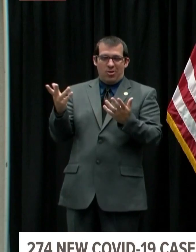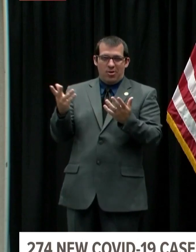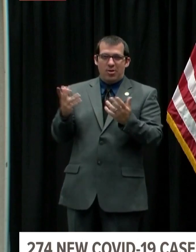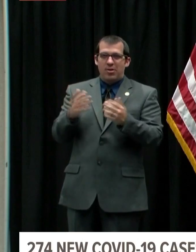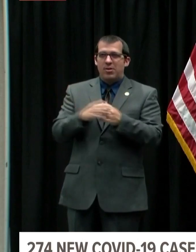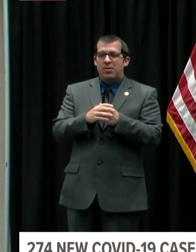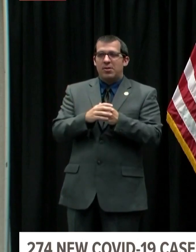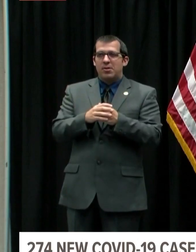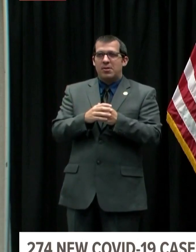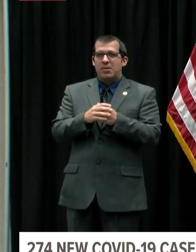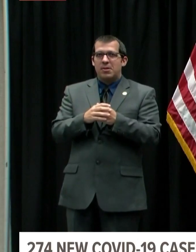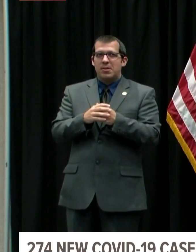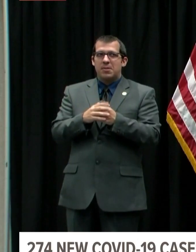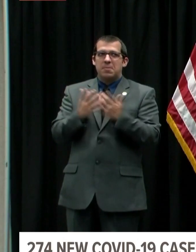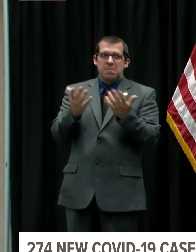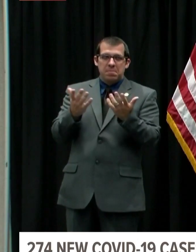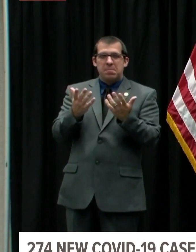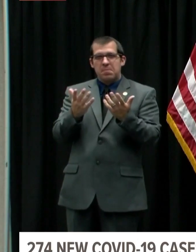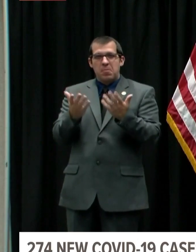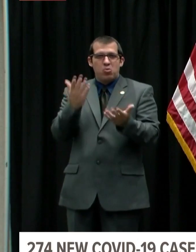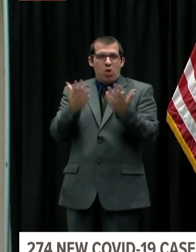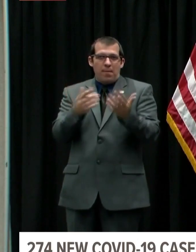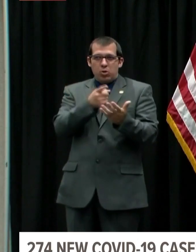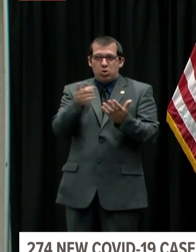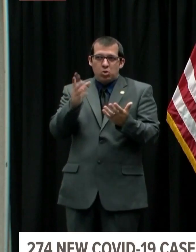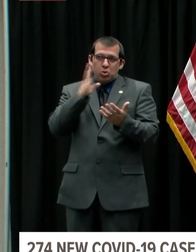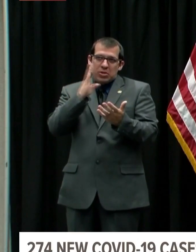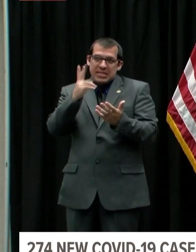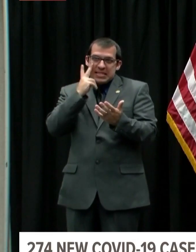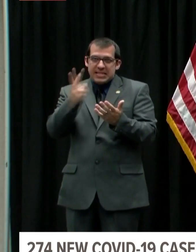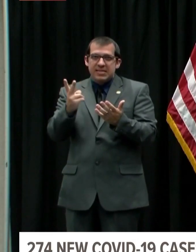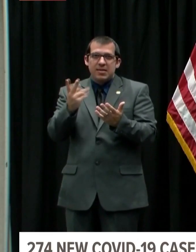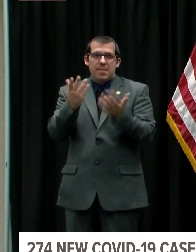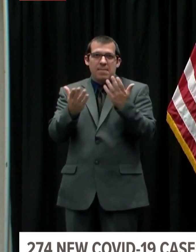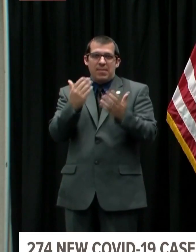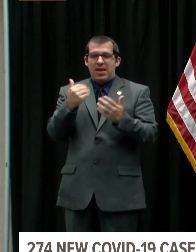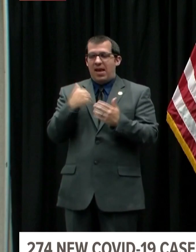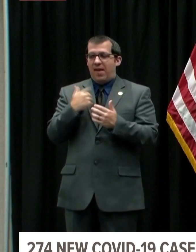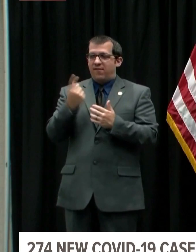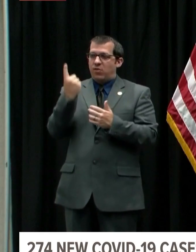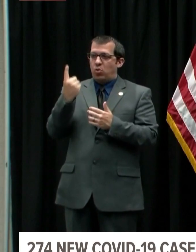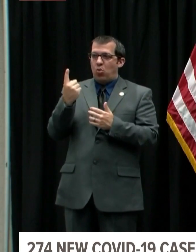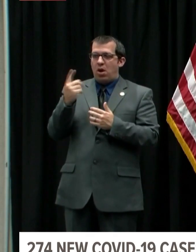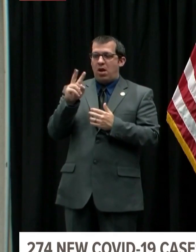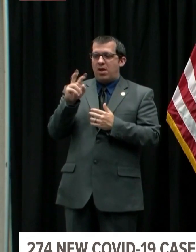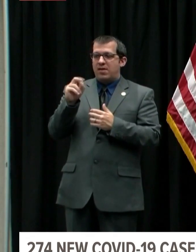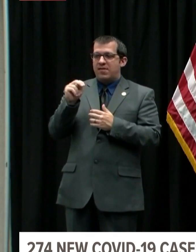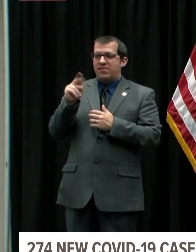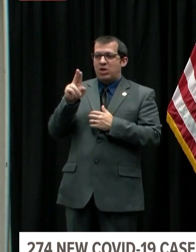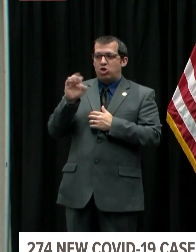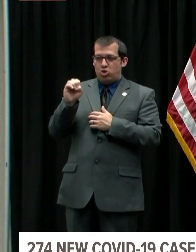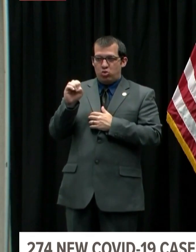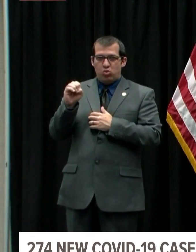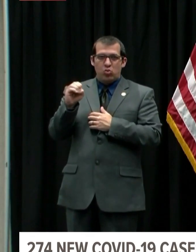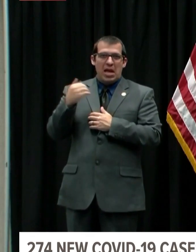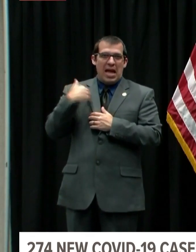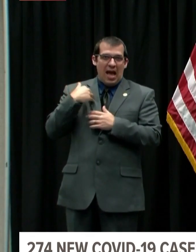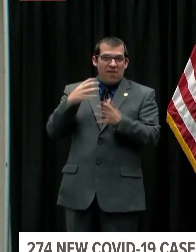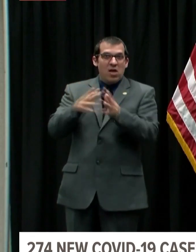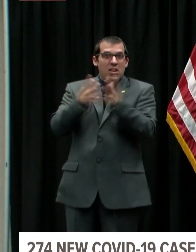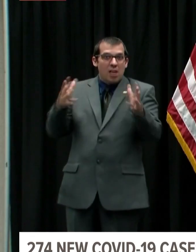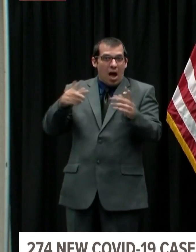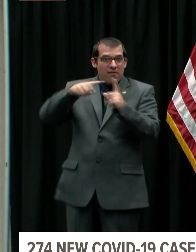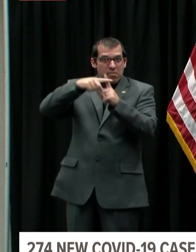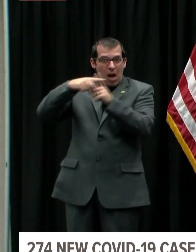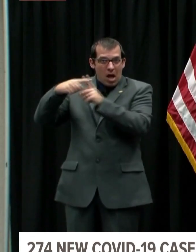And what you're most likely going to see, there might be a venue that has a high level of positivity